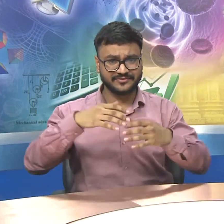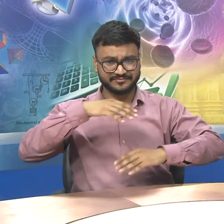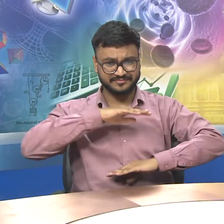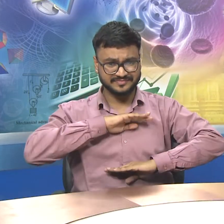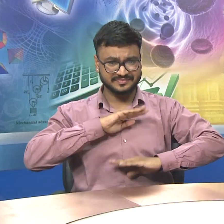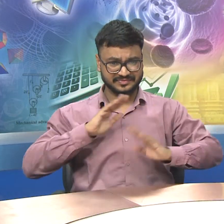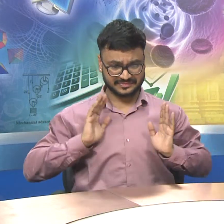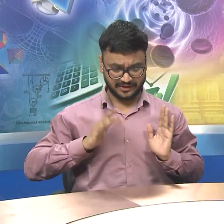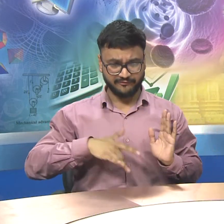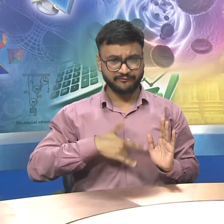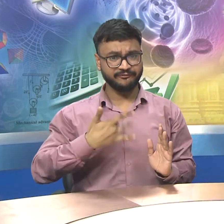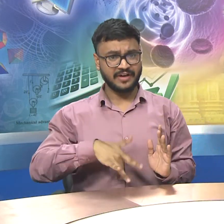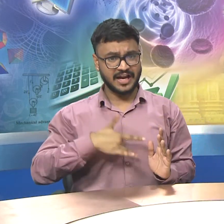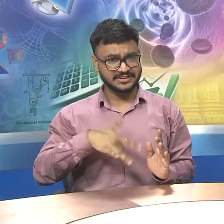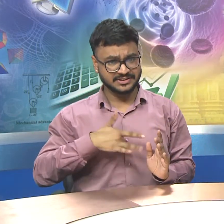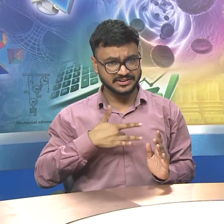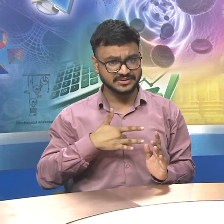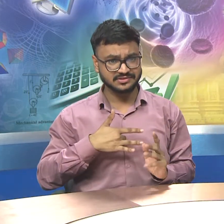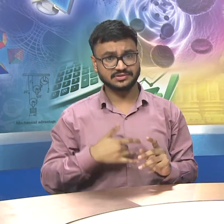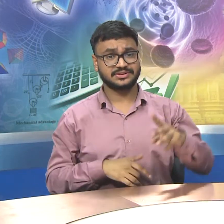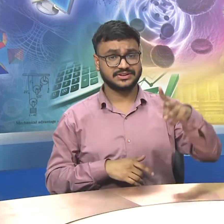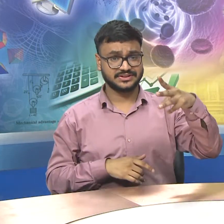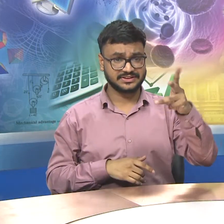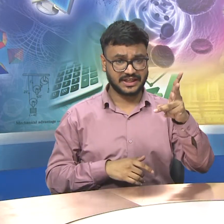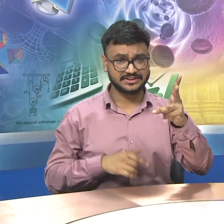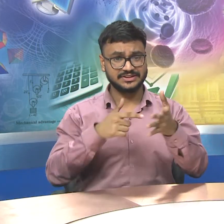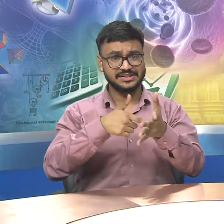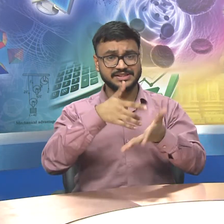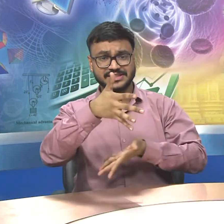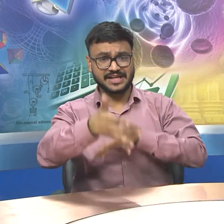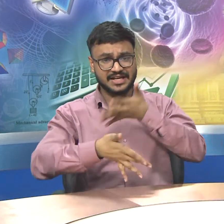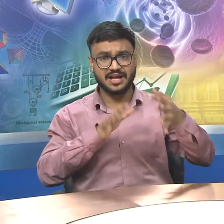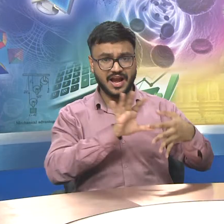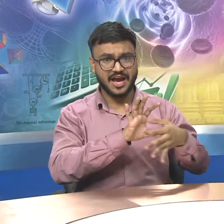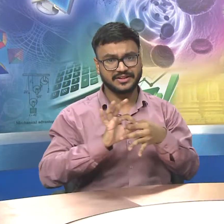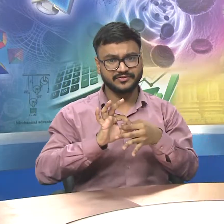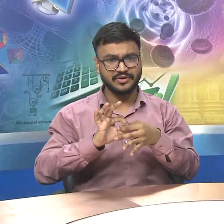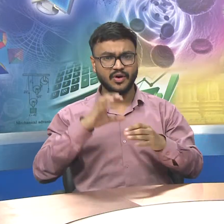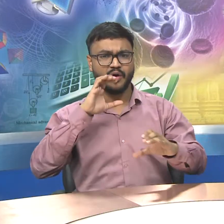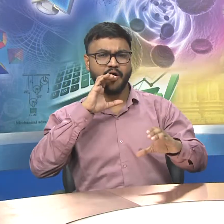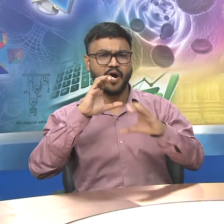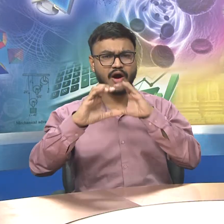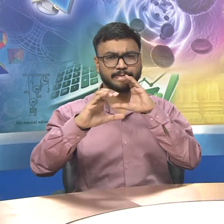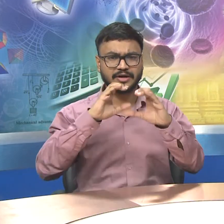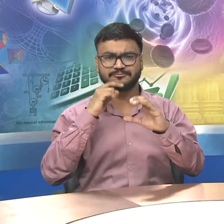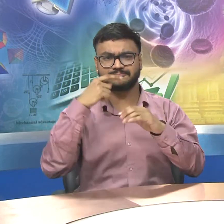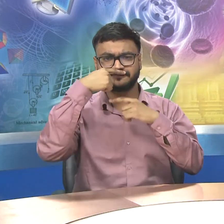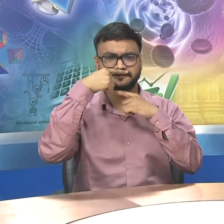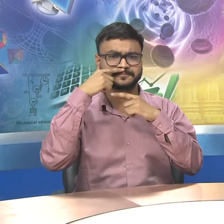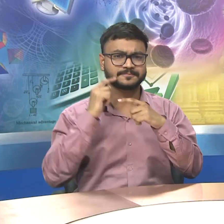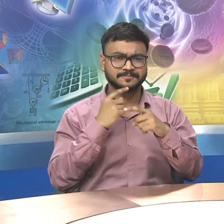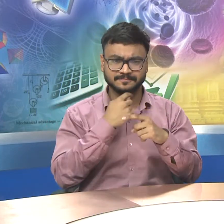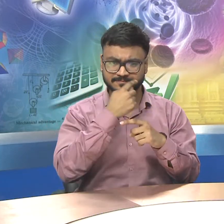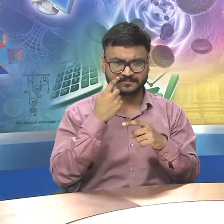signs related to feelings, which is near the chest level. C, signs related